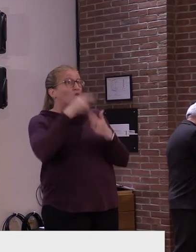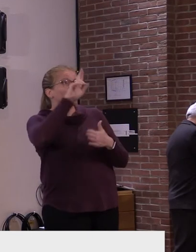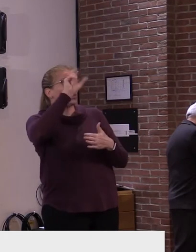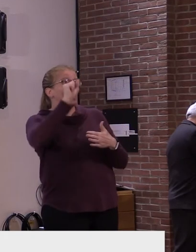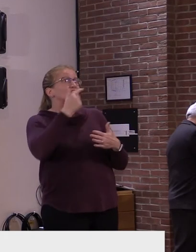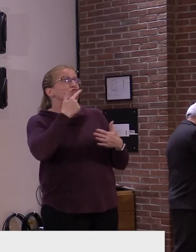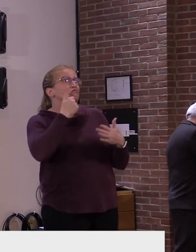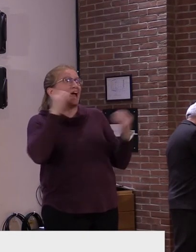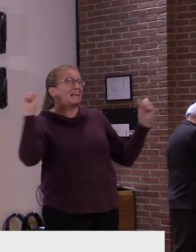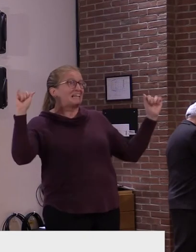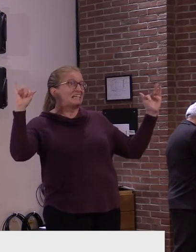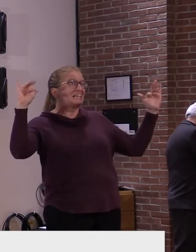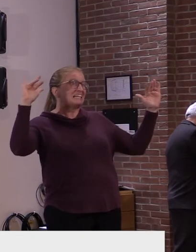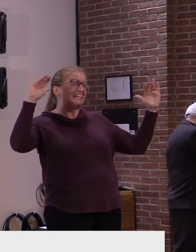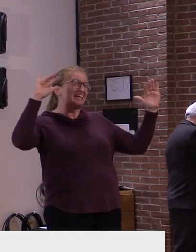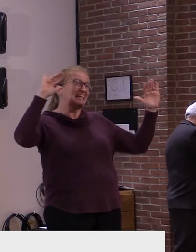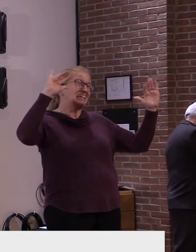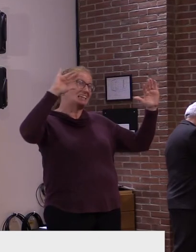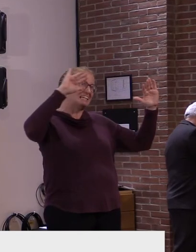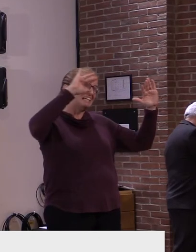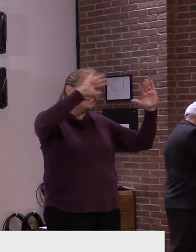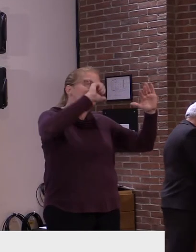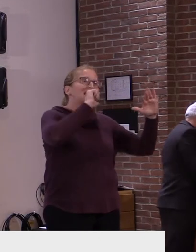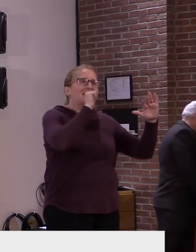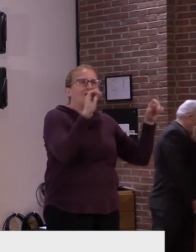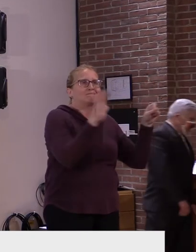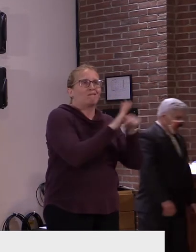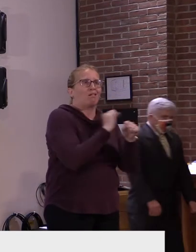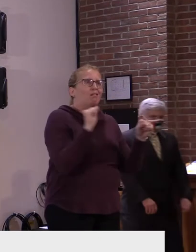uh totally engulf us completely